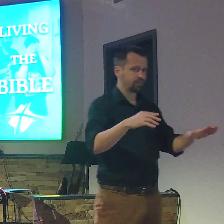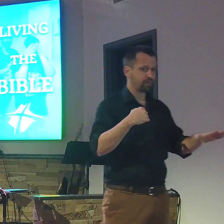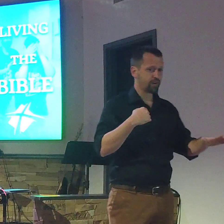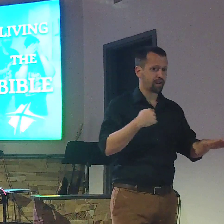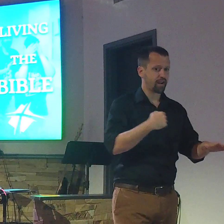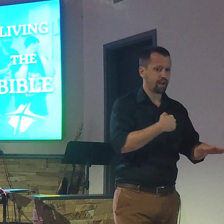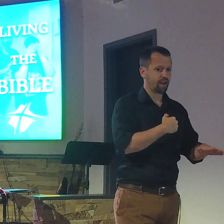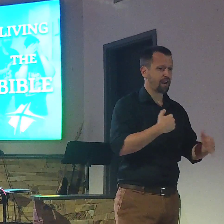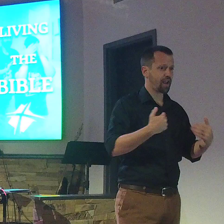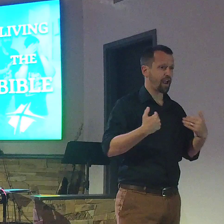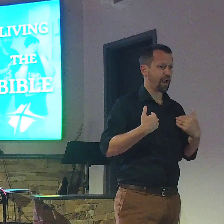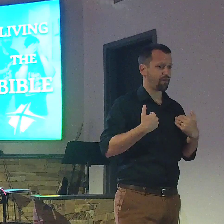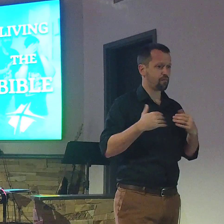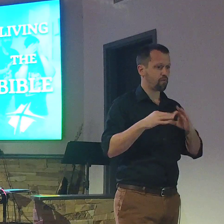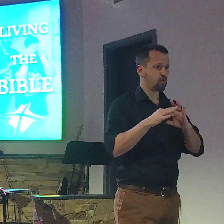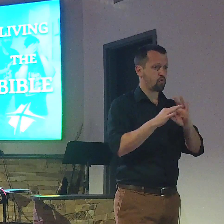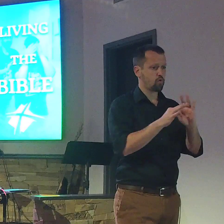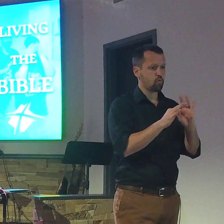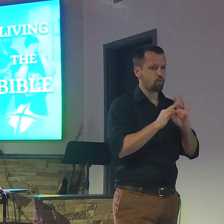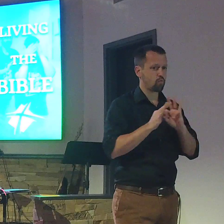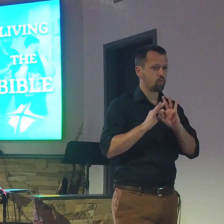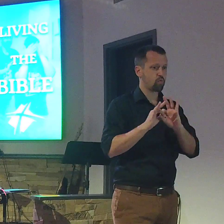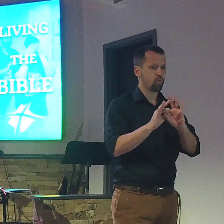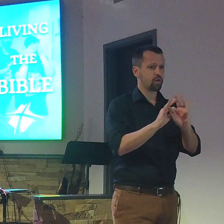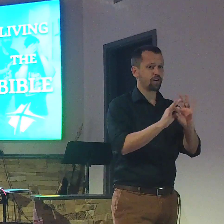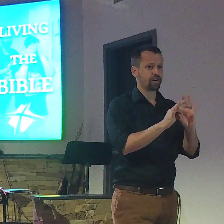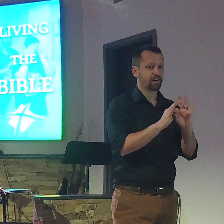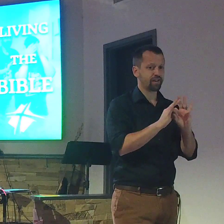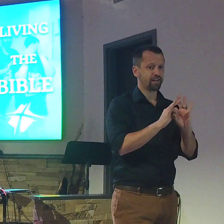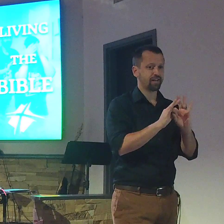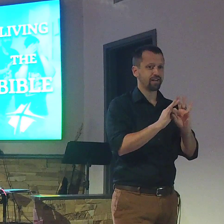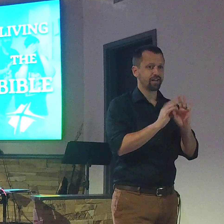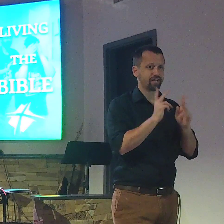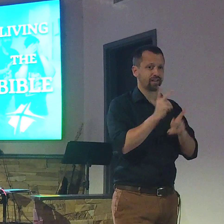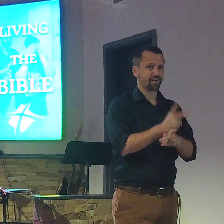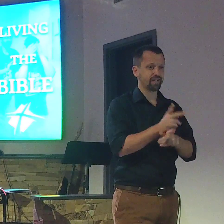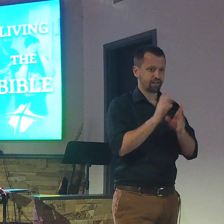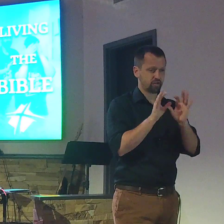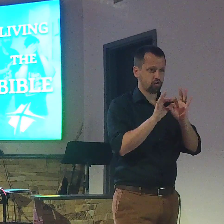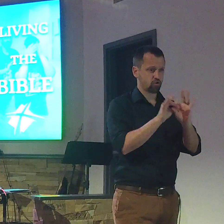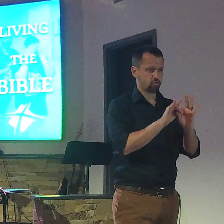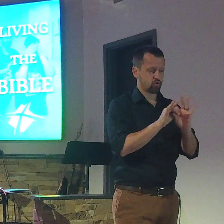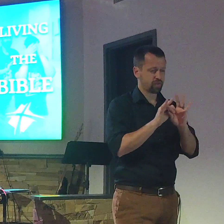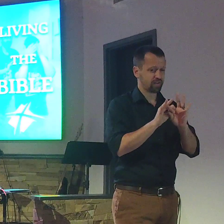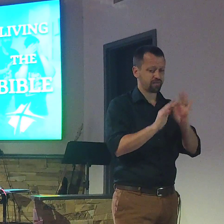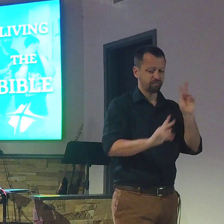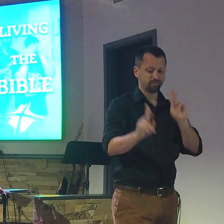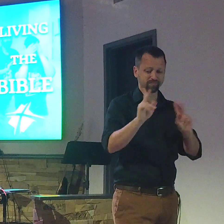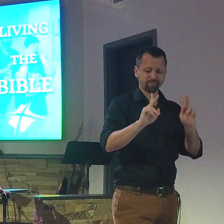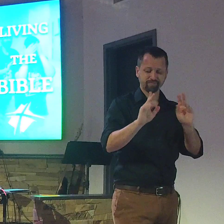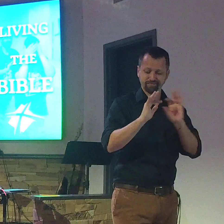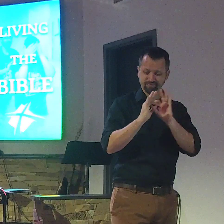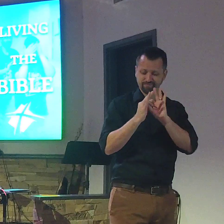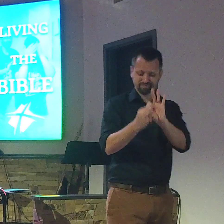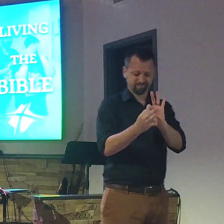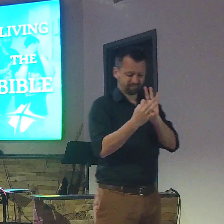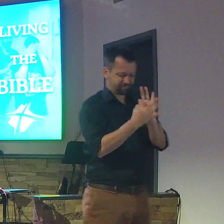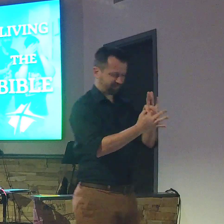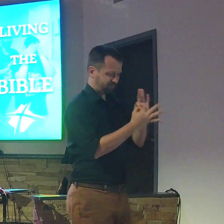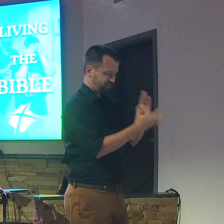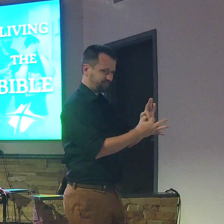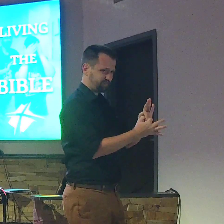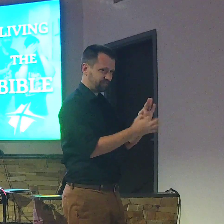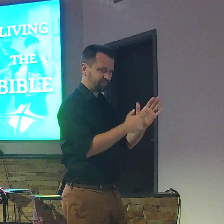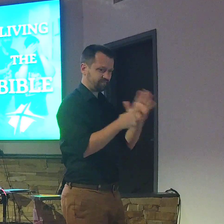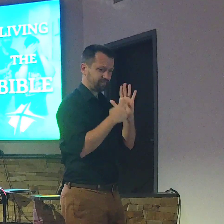to have unity, to maintain unity with those that we have relationships with, it takes two